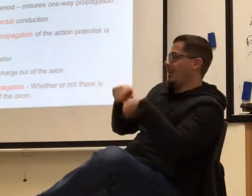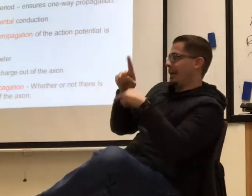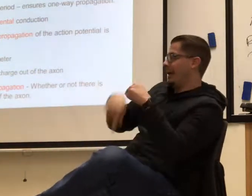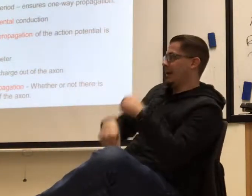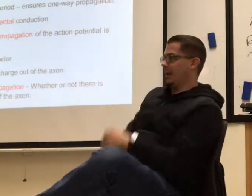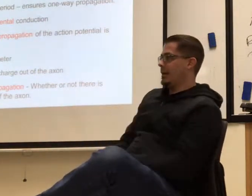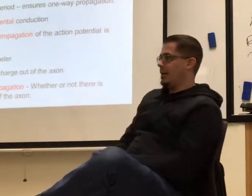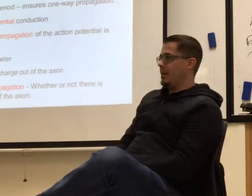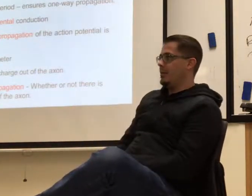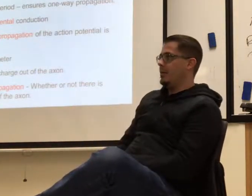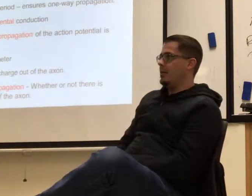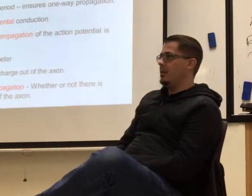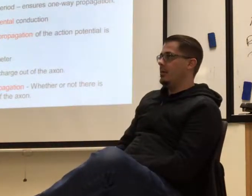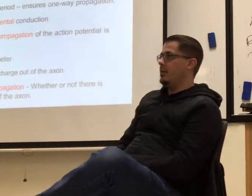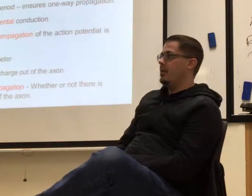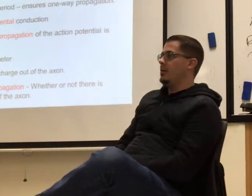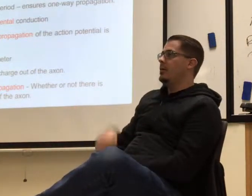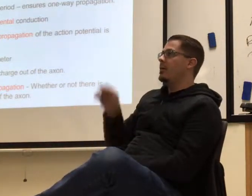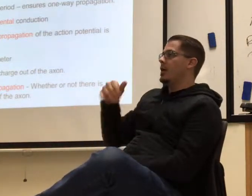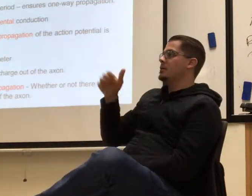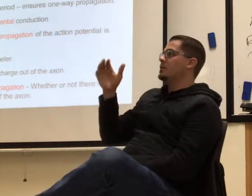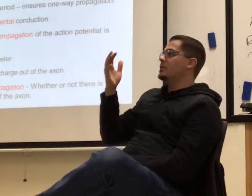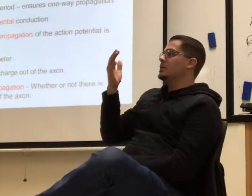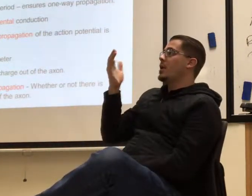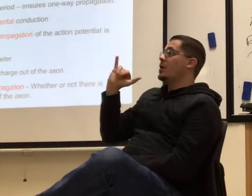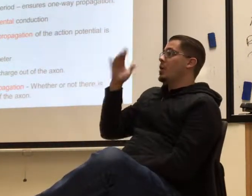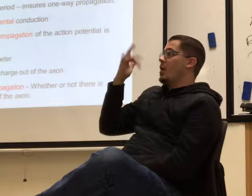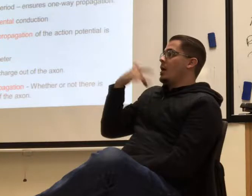And that's also why you get this